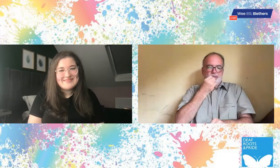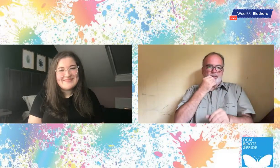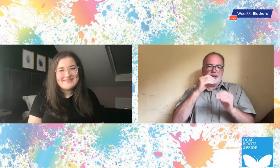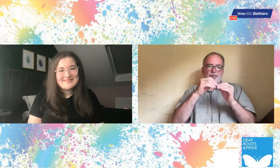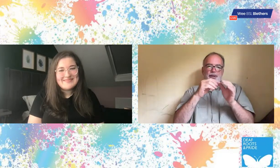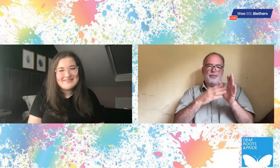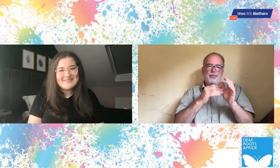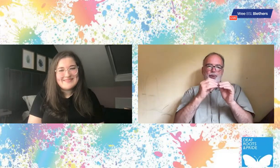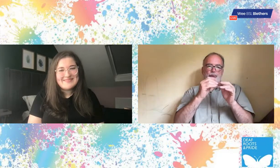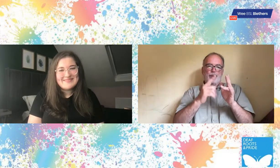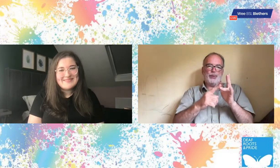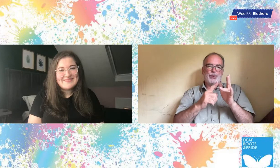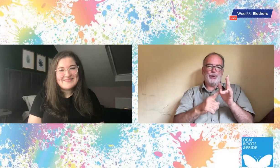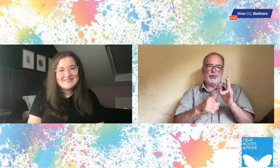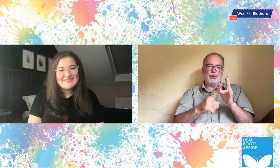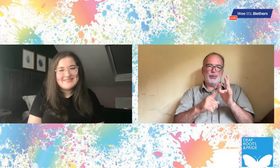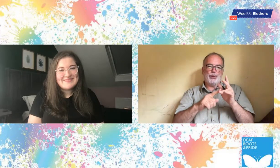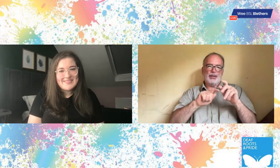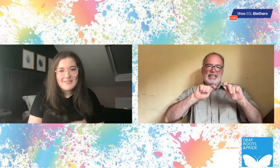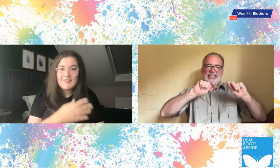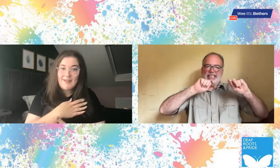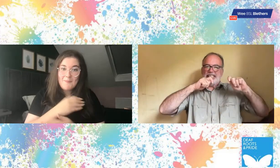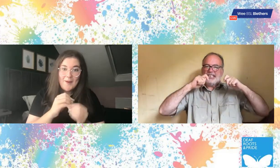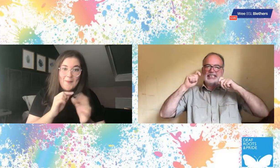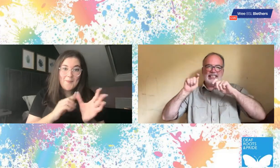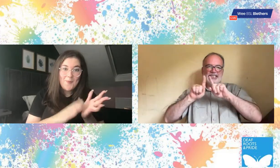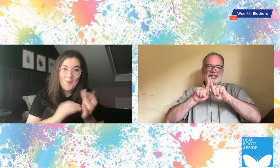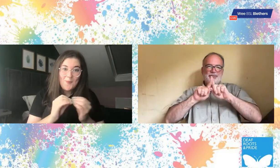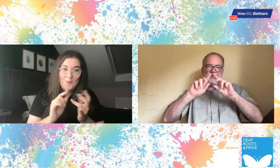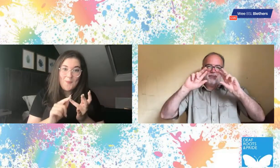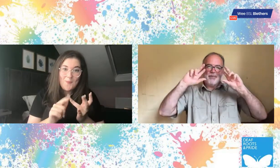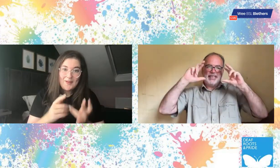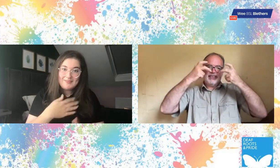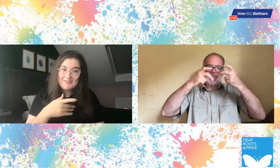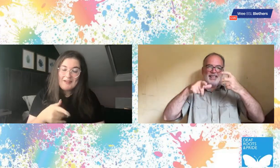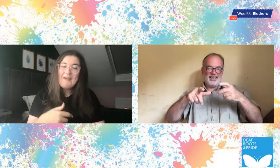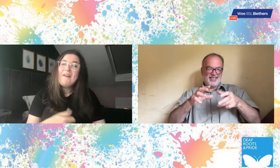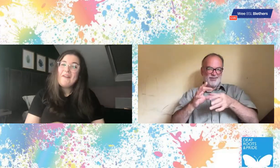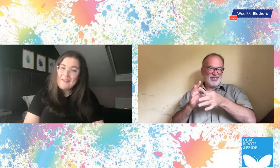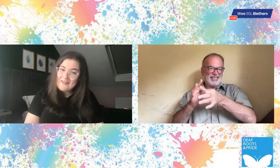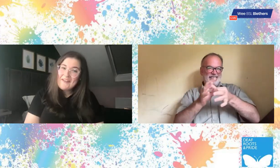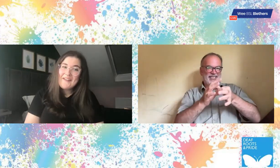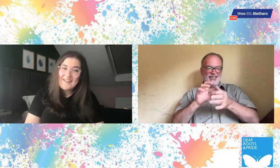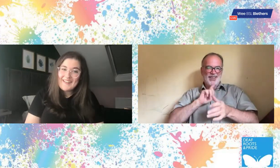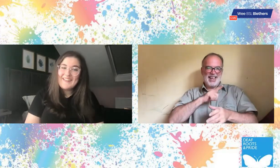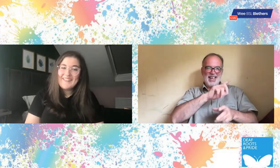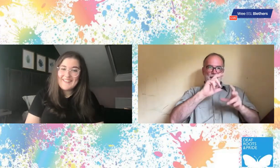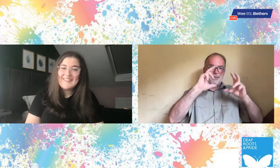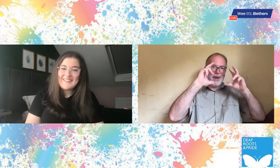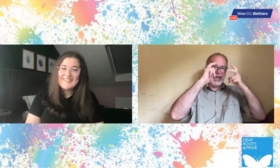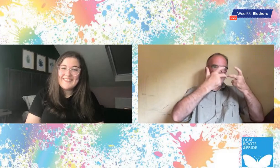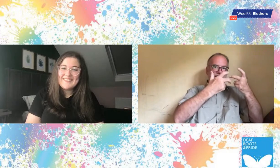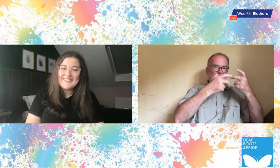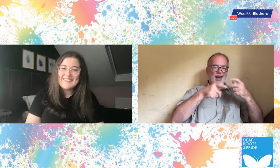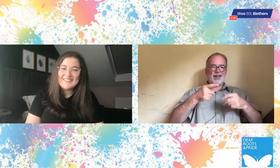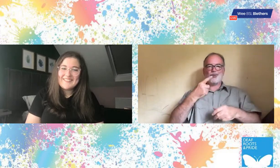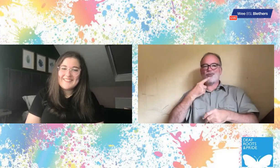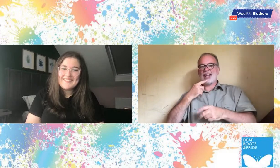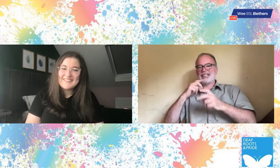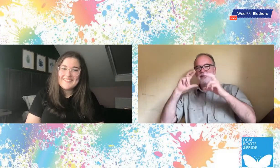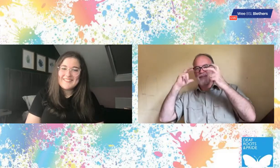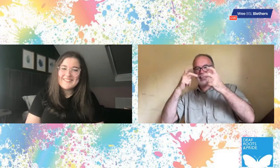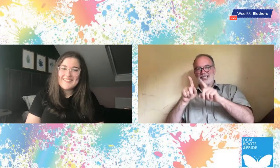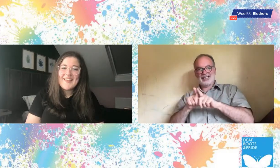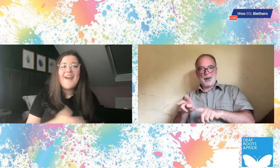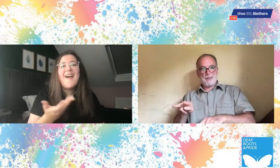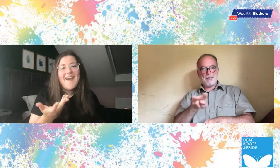and they can climb trees. And they absolutely love bamboo. Yeah, they chew on bamboo stalks.